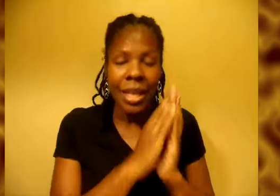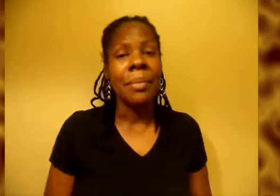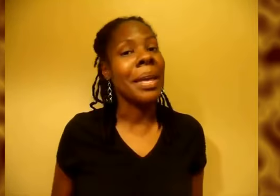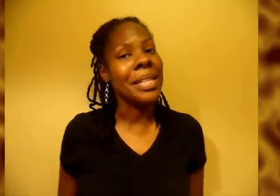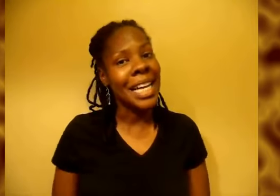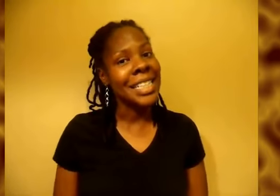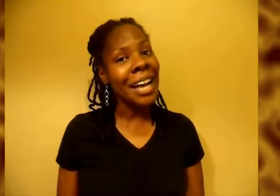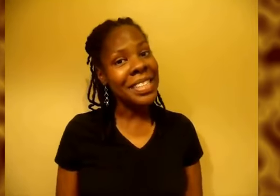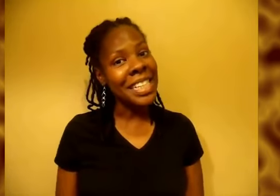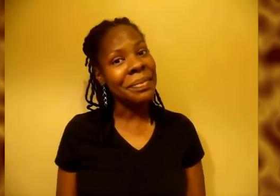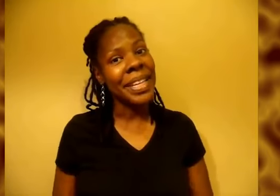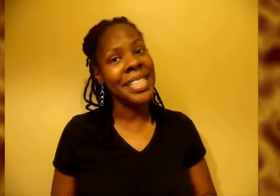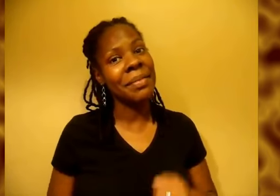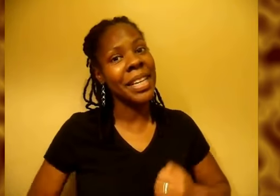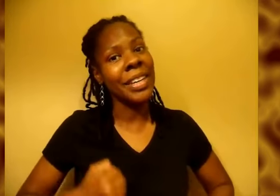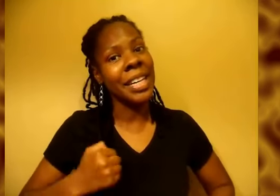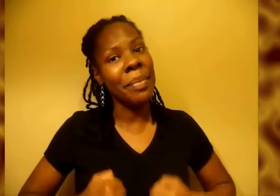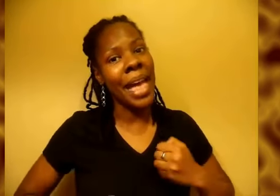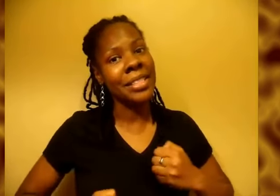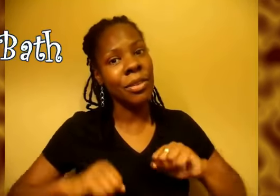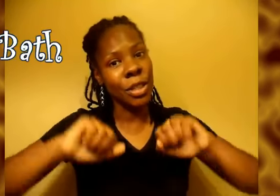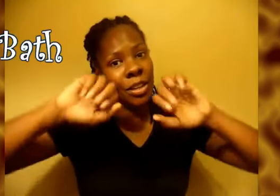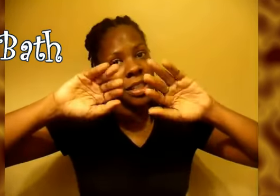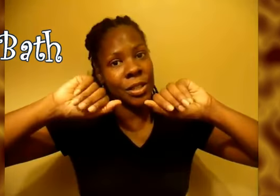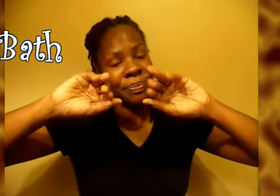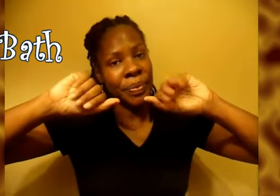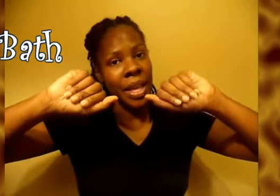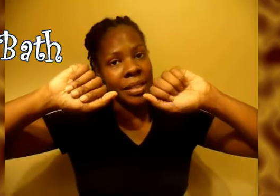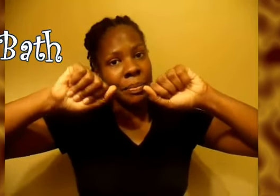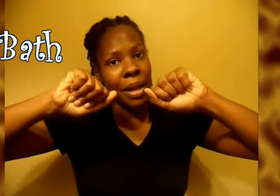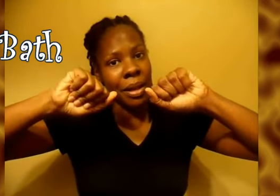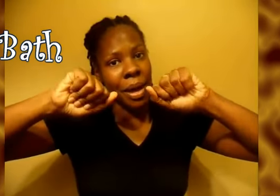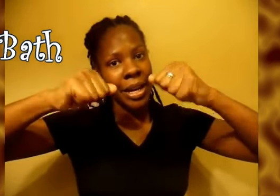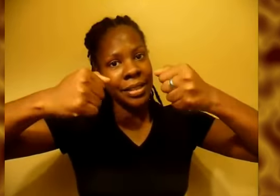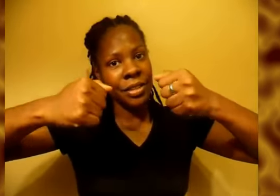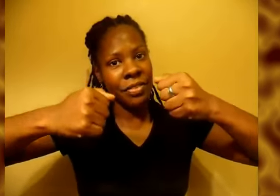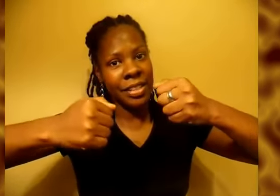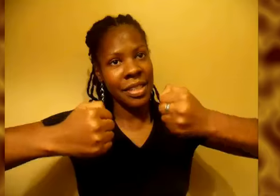And maybe it's not time to sleep, it's time to go get a bath. So what you're going to do, ball